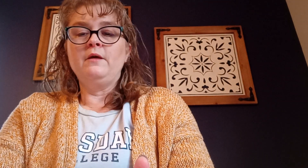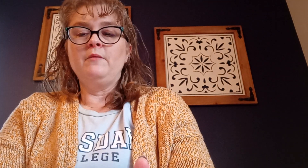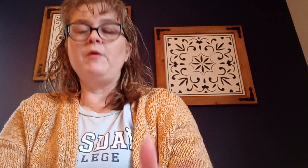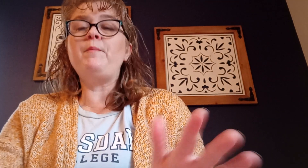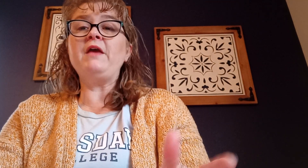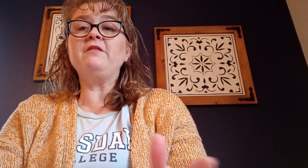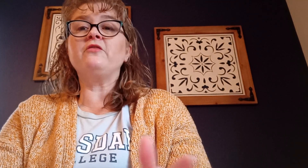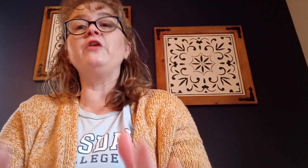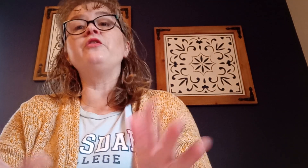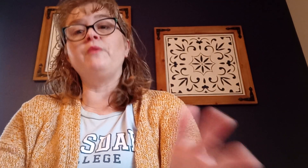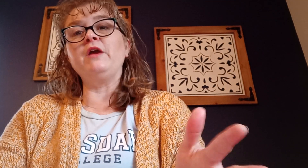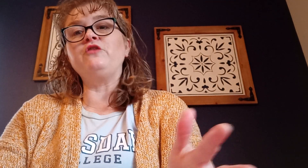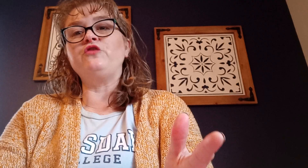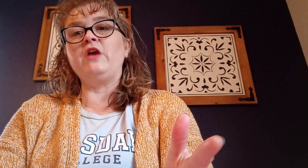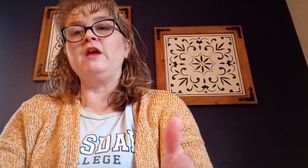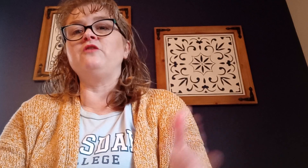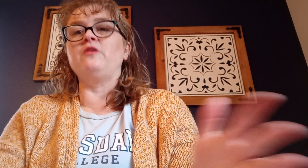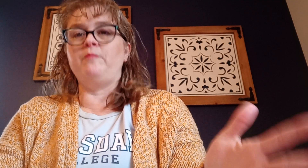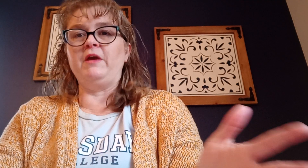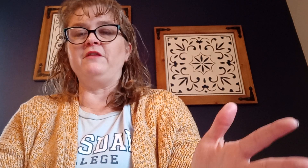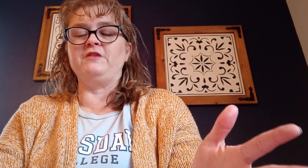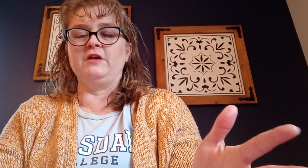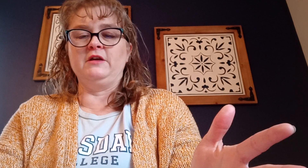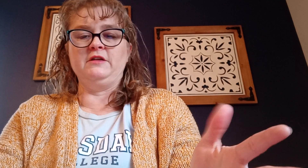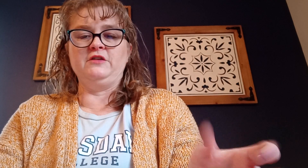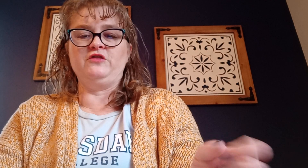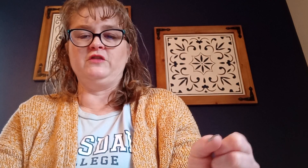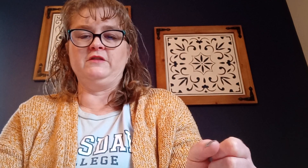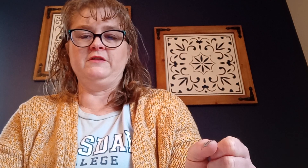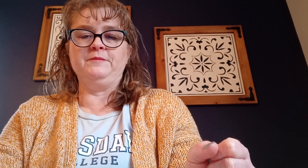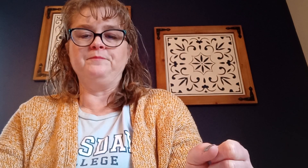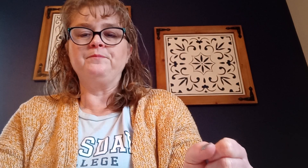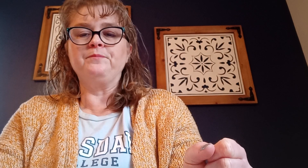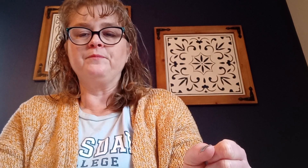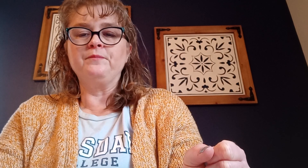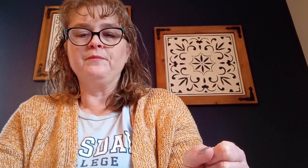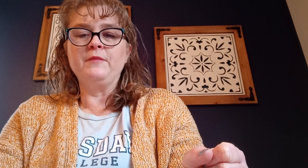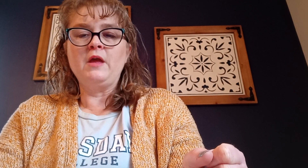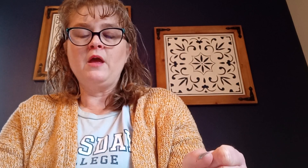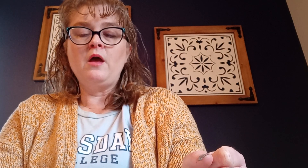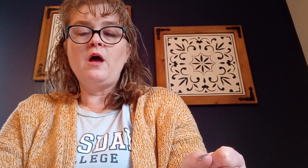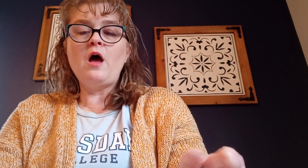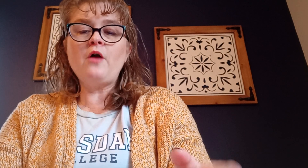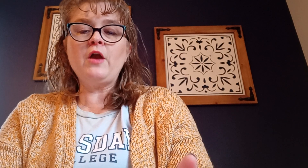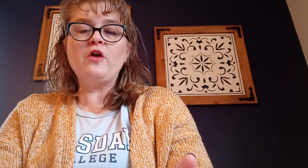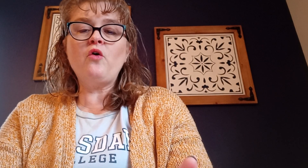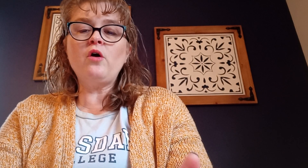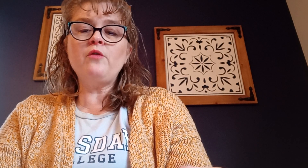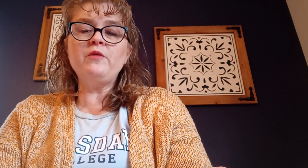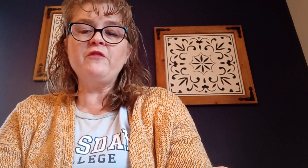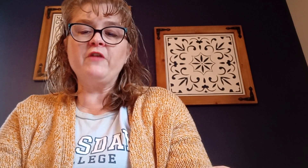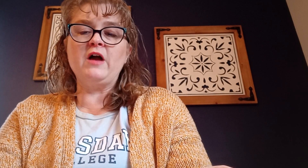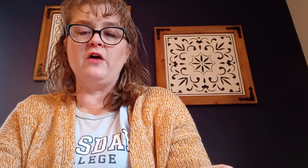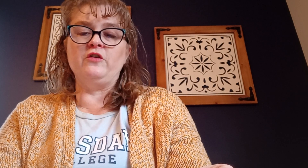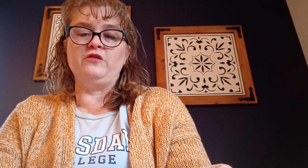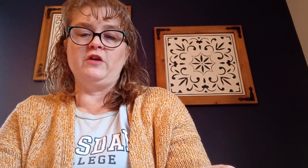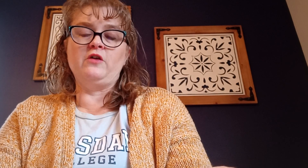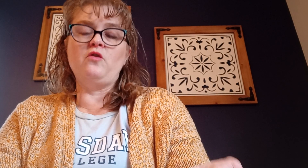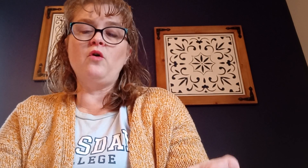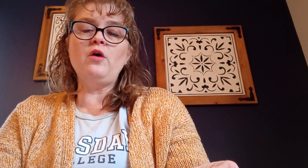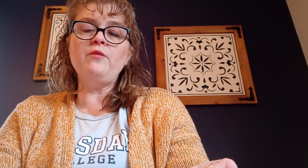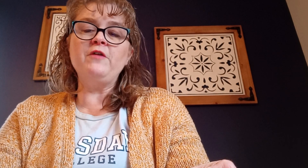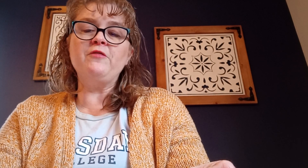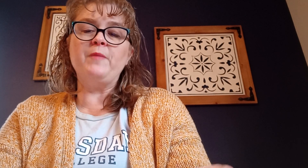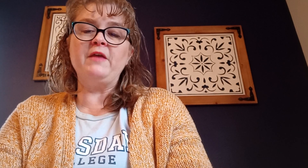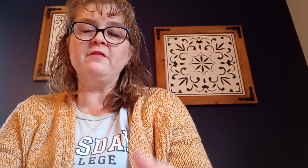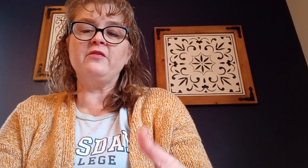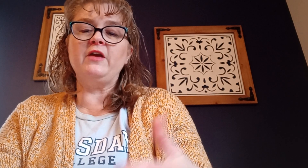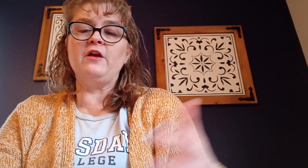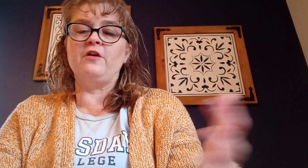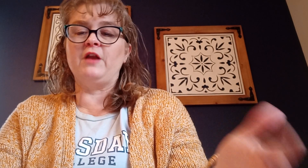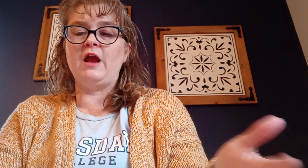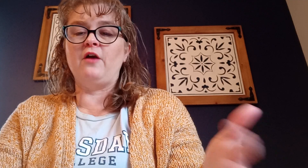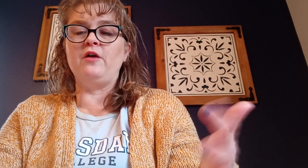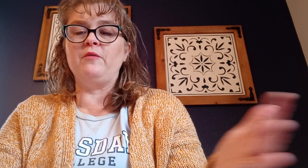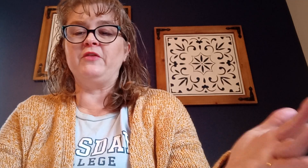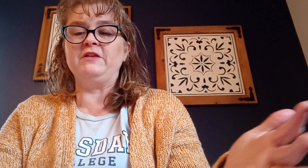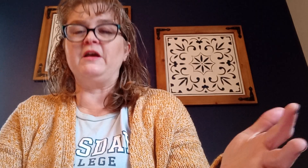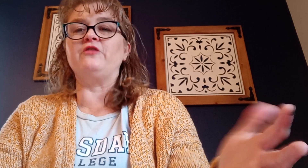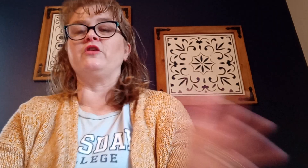But basically, the rates change based on conditions. Okay, coral reef ecology. Coral reefs basically are an area with a desert because